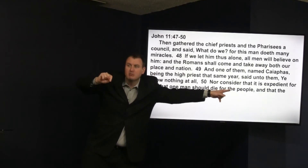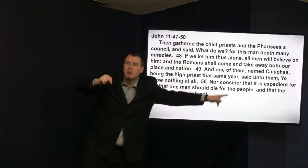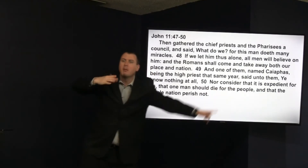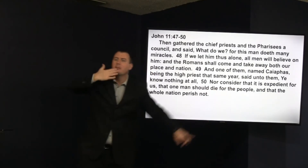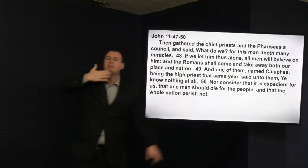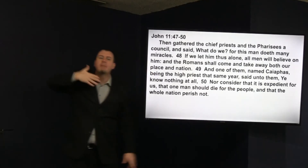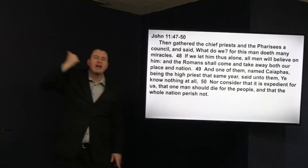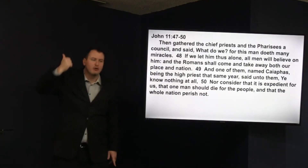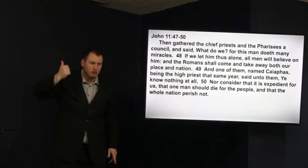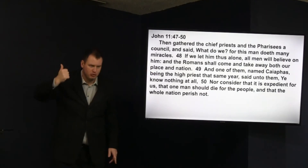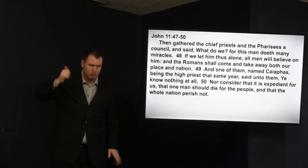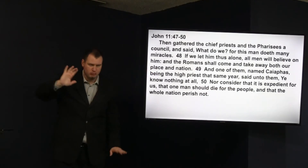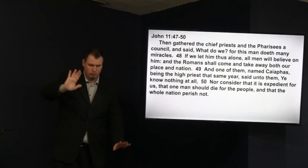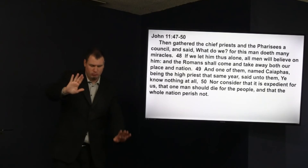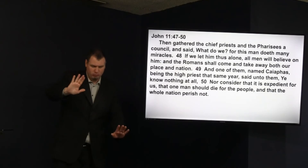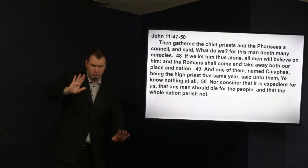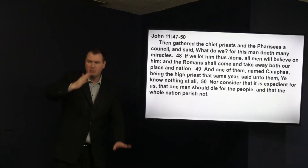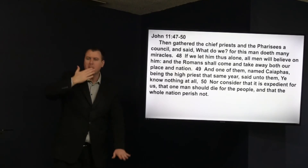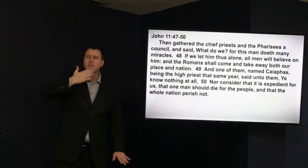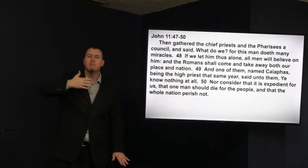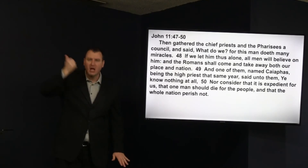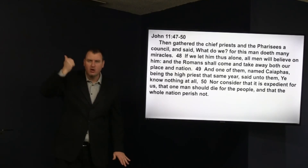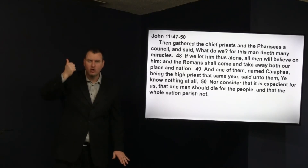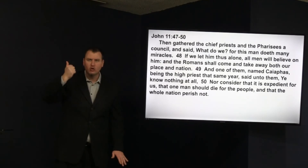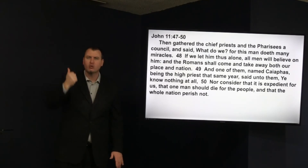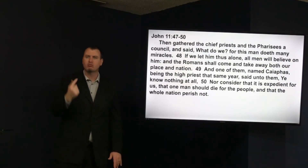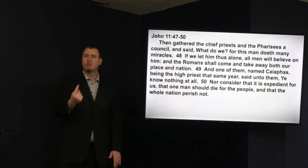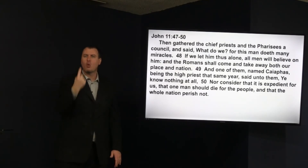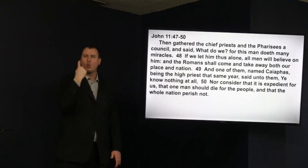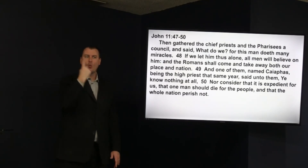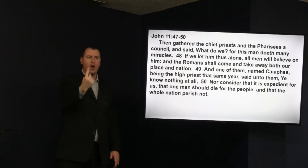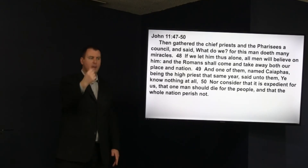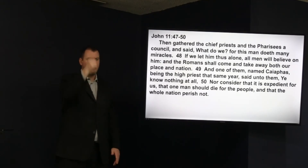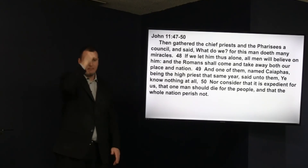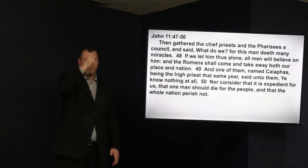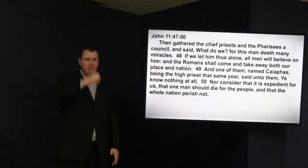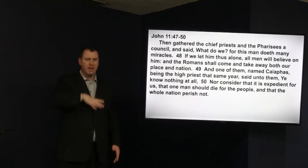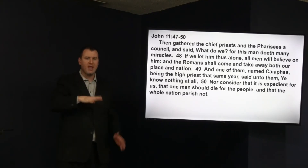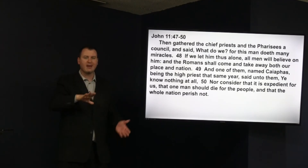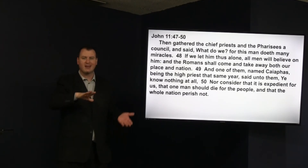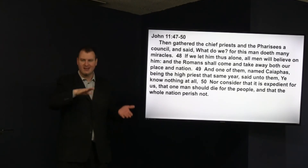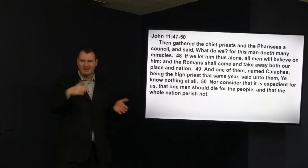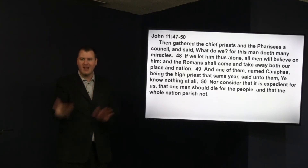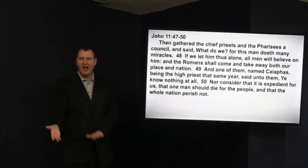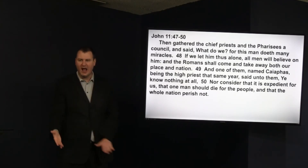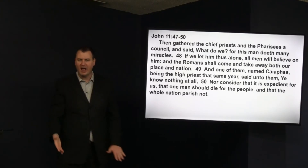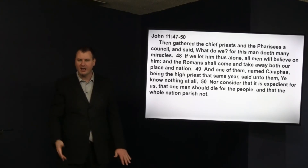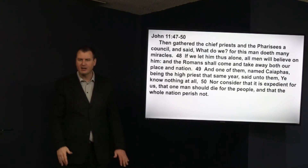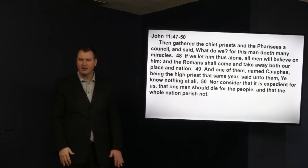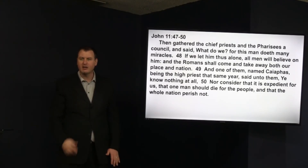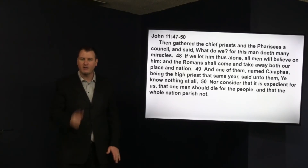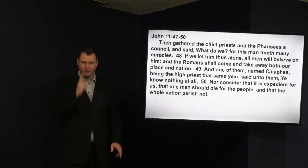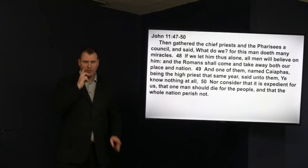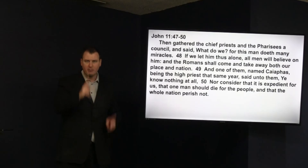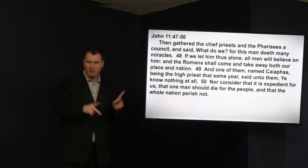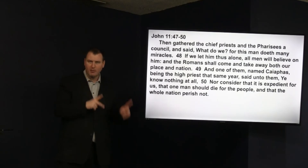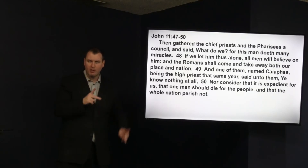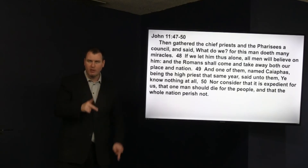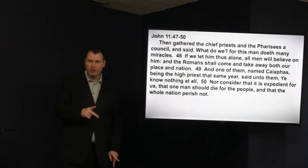Nor consider that as expedient. Look, the better thing to do is that one man should